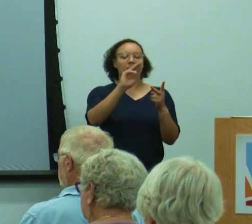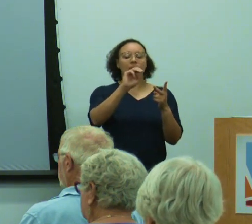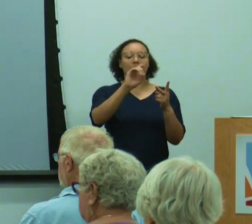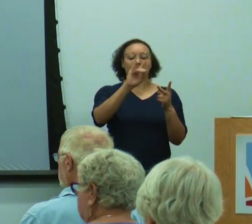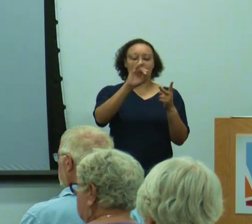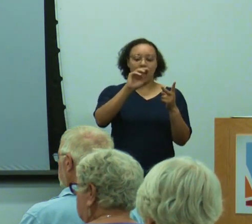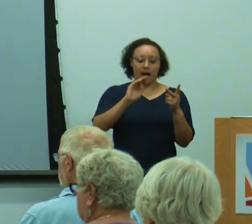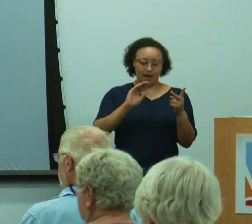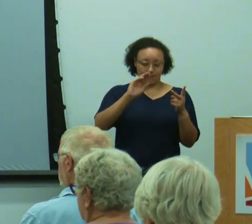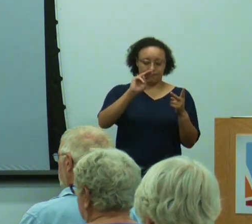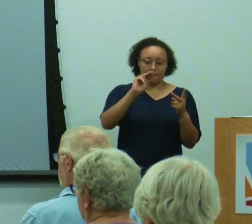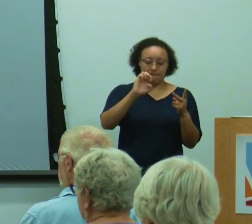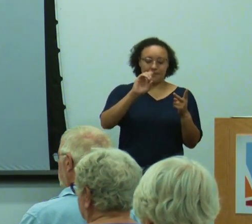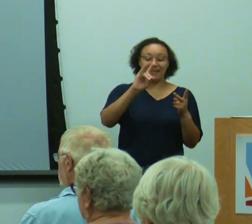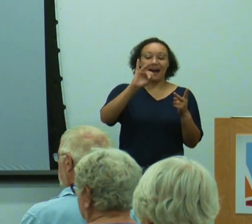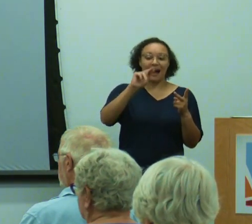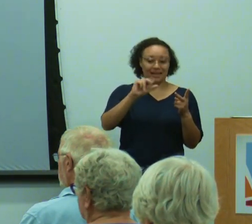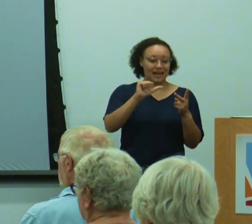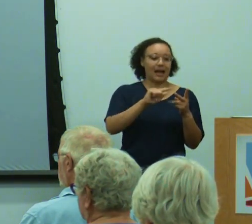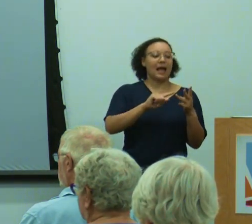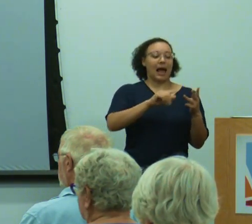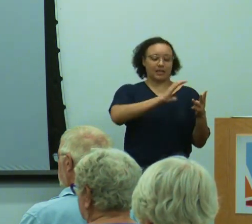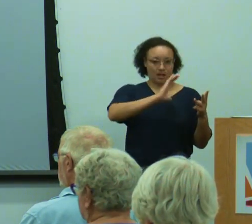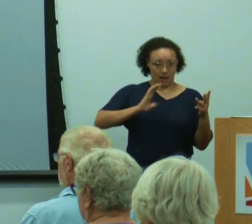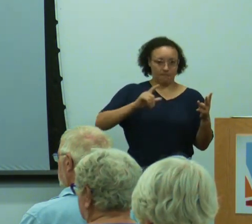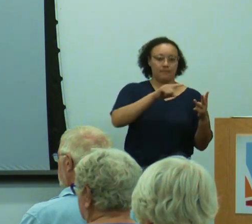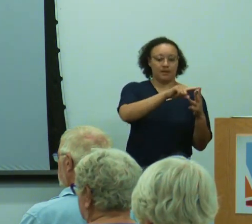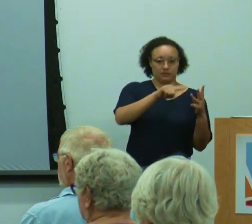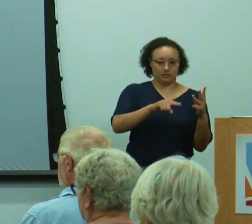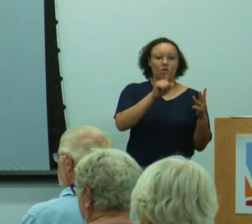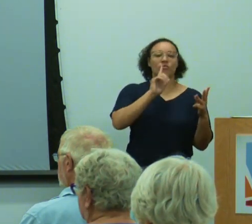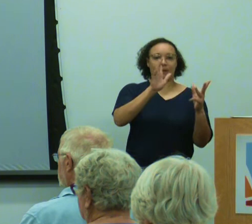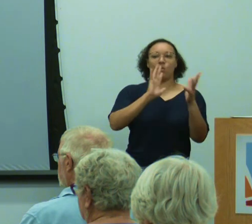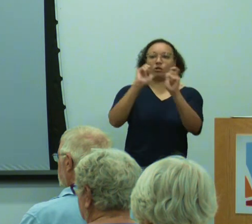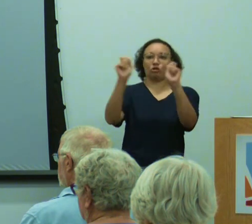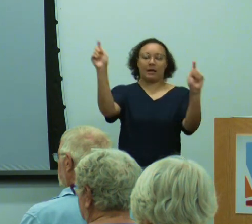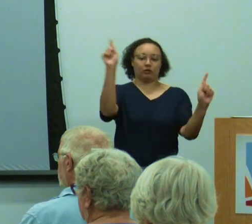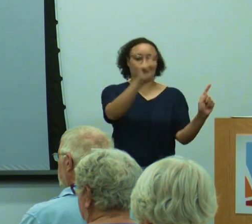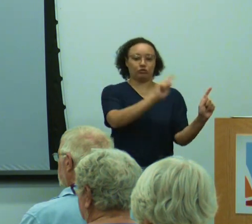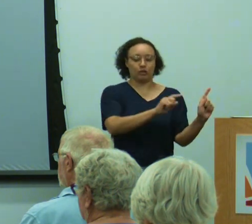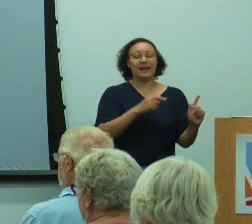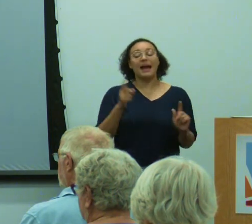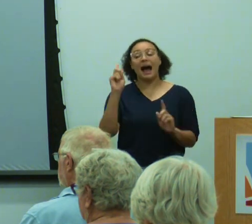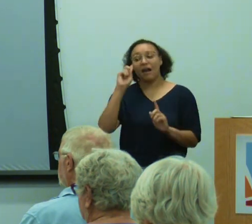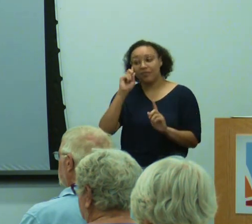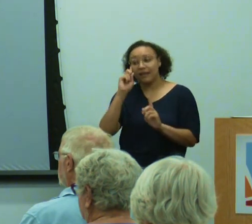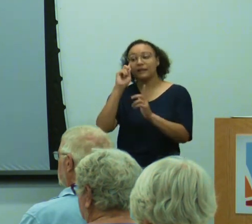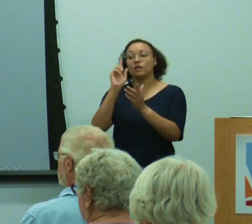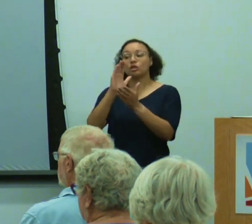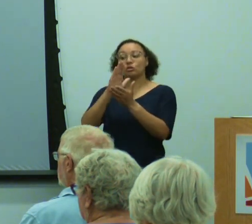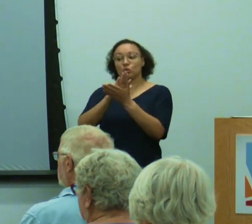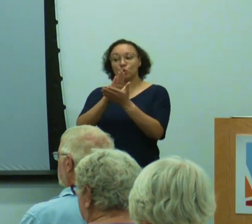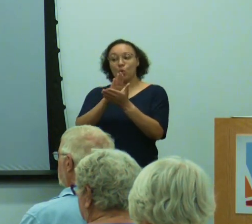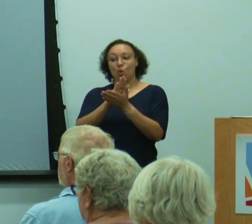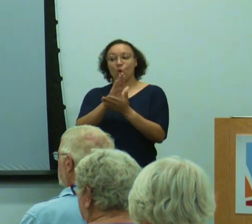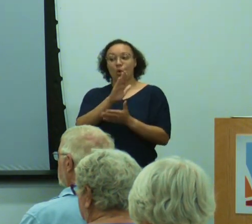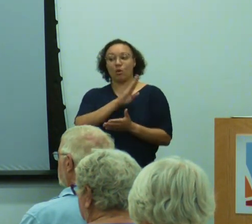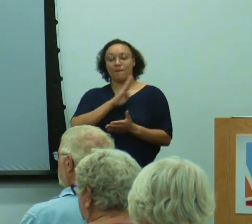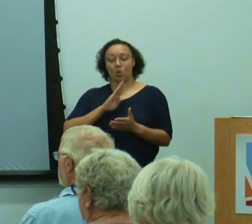area. And it was those three school board members who voted against the